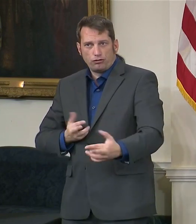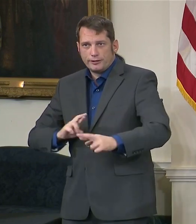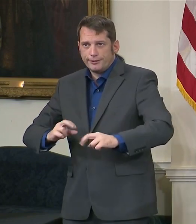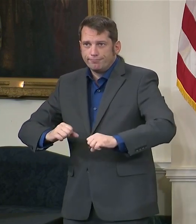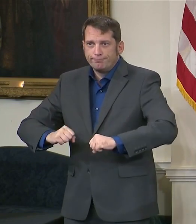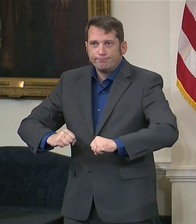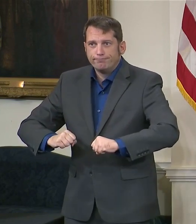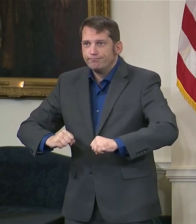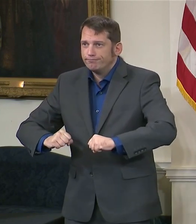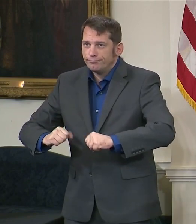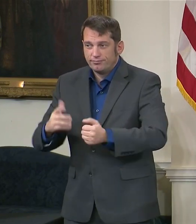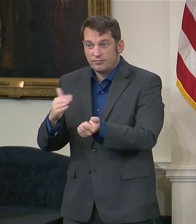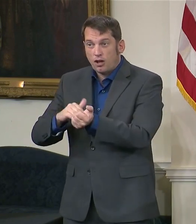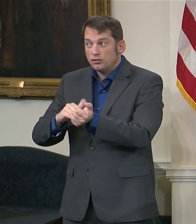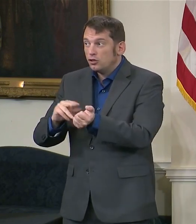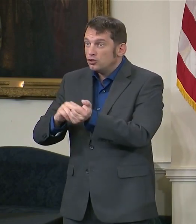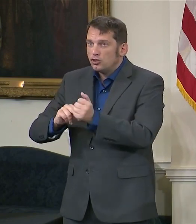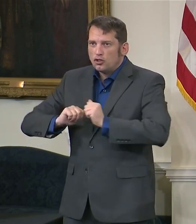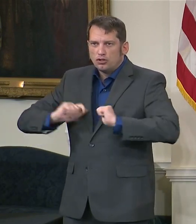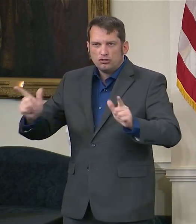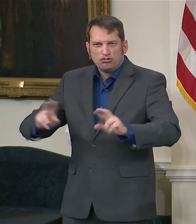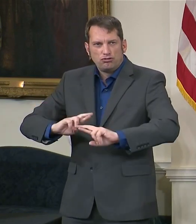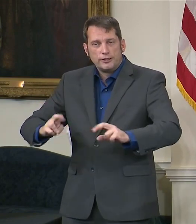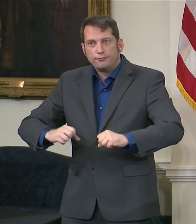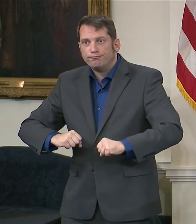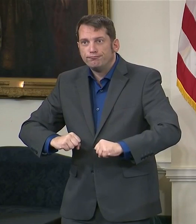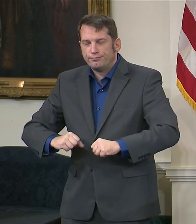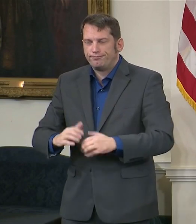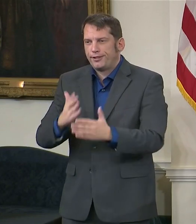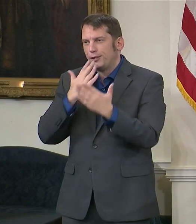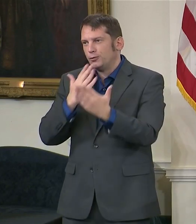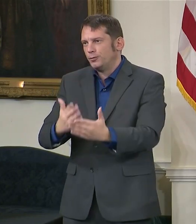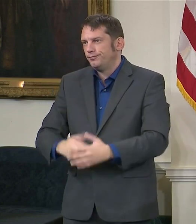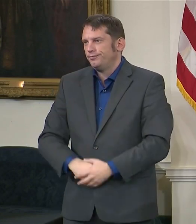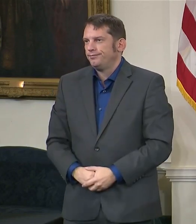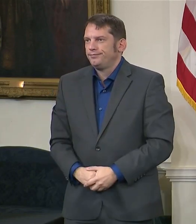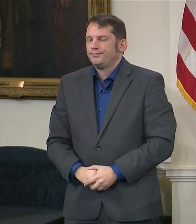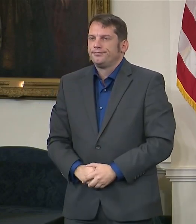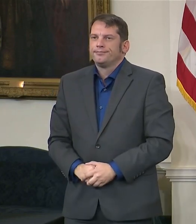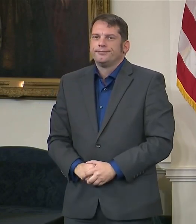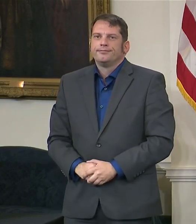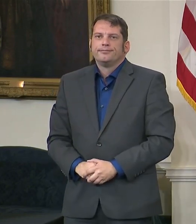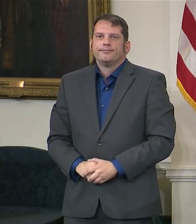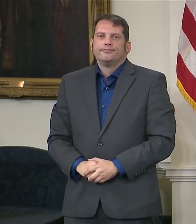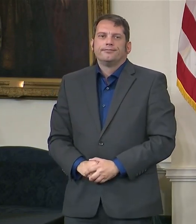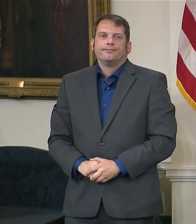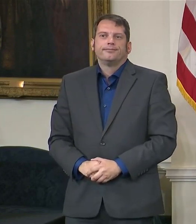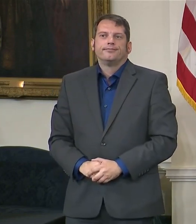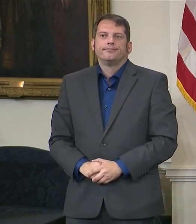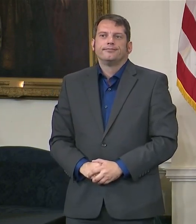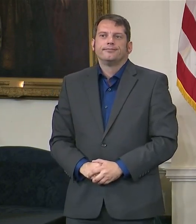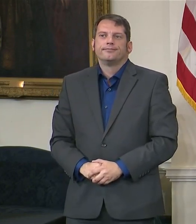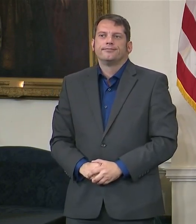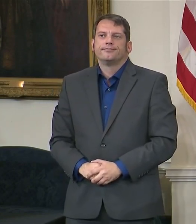Thank you, Mr. Governor, for the opportunity. Thank you, Don. With that, we'd be happy to take a few